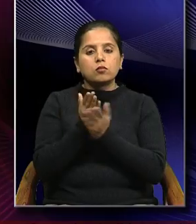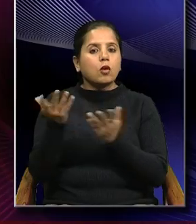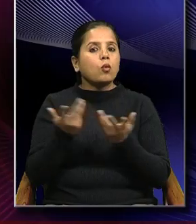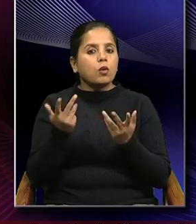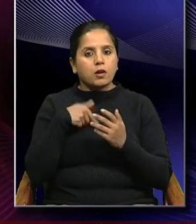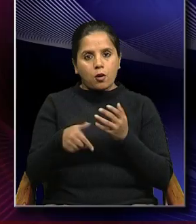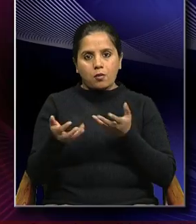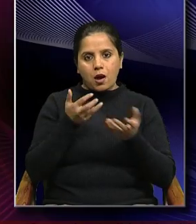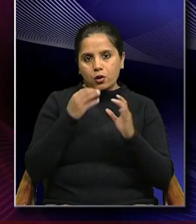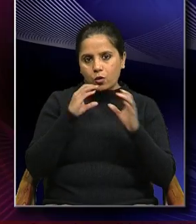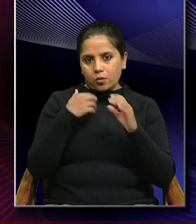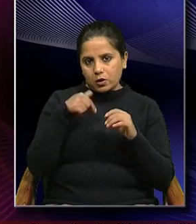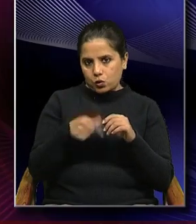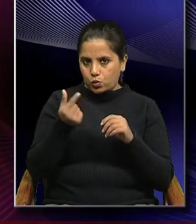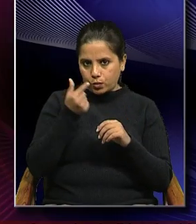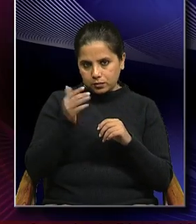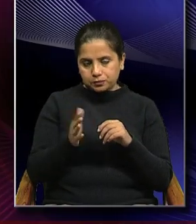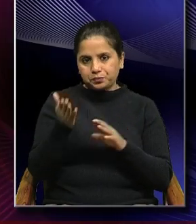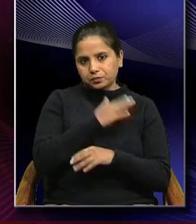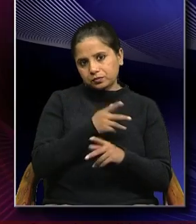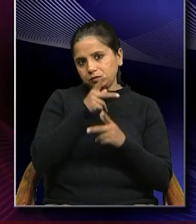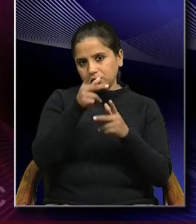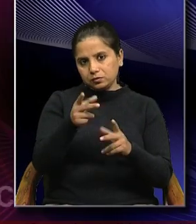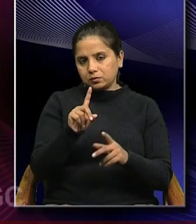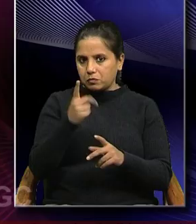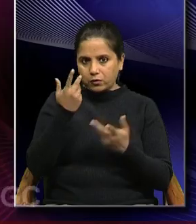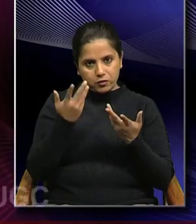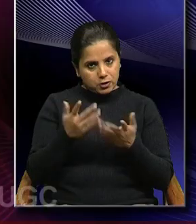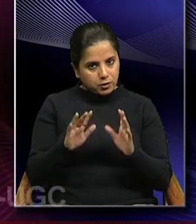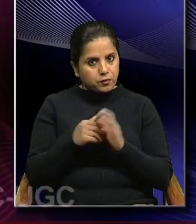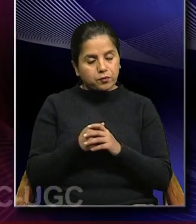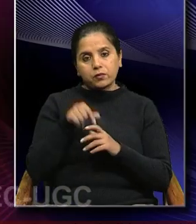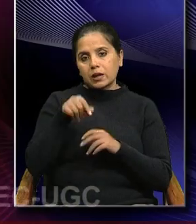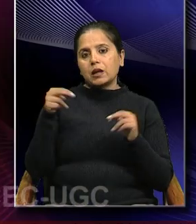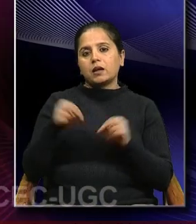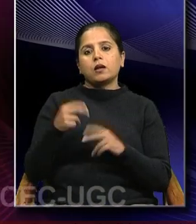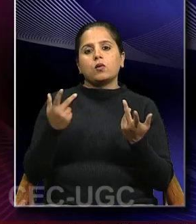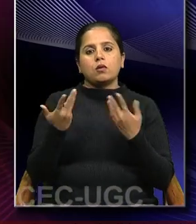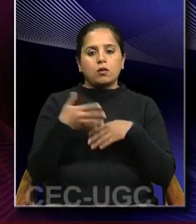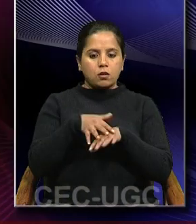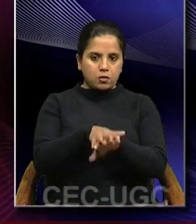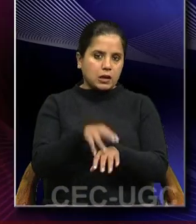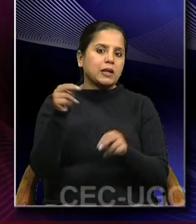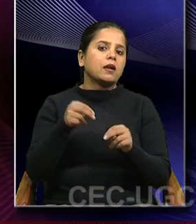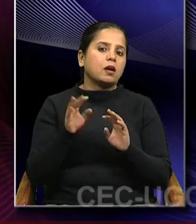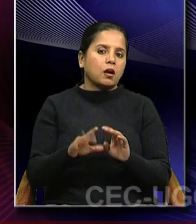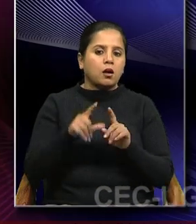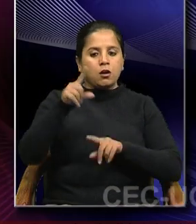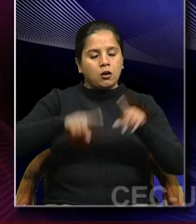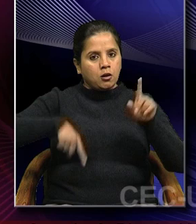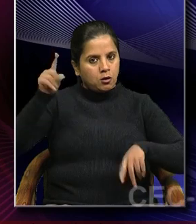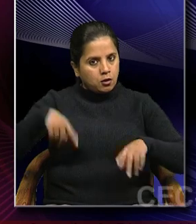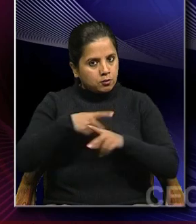our marketing communication? As I told you at the very outset, that there is a need of integration because of